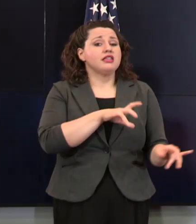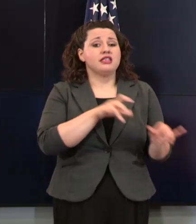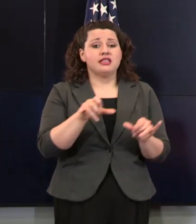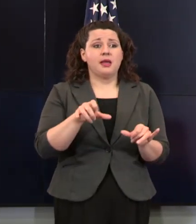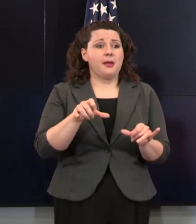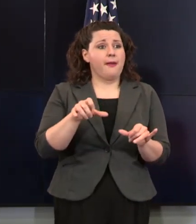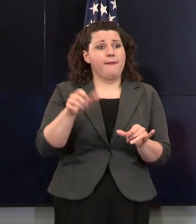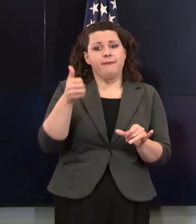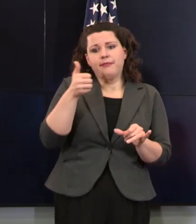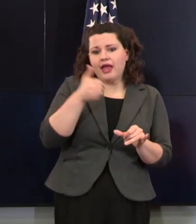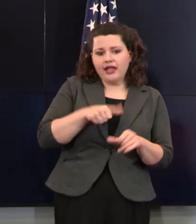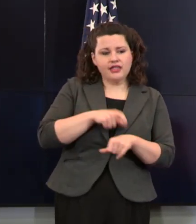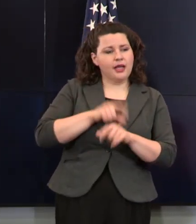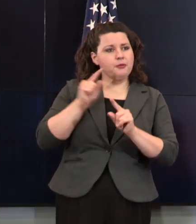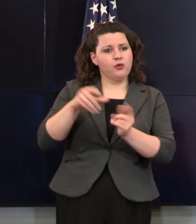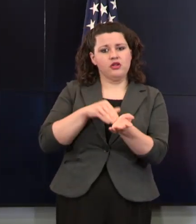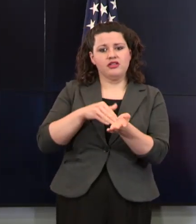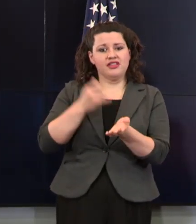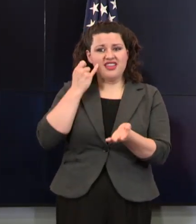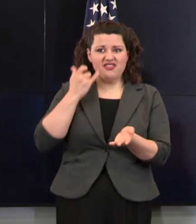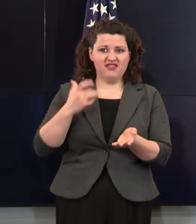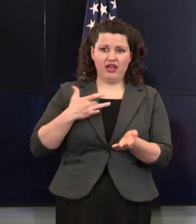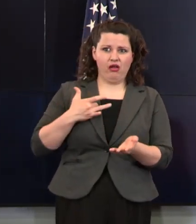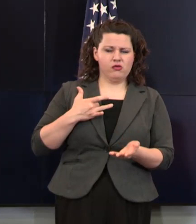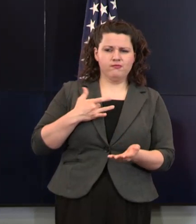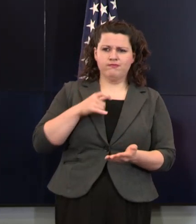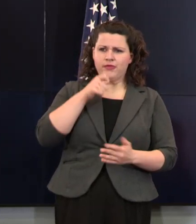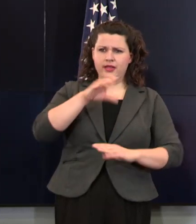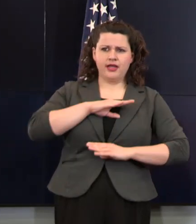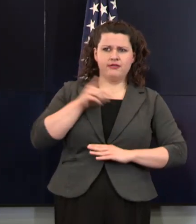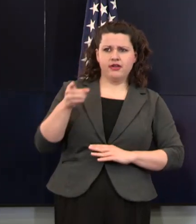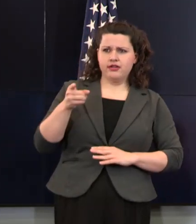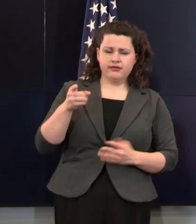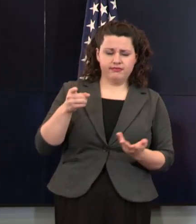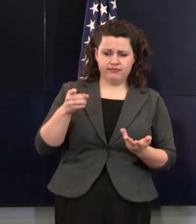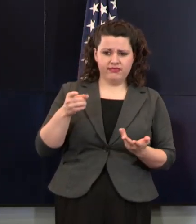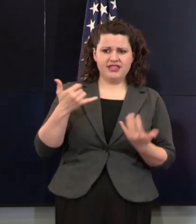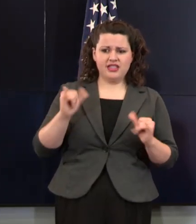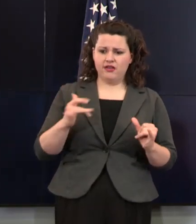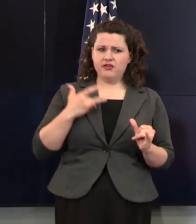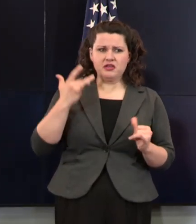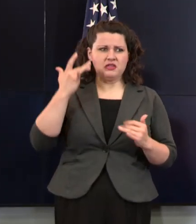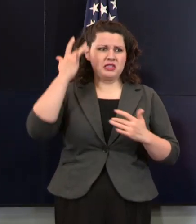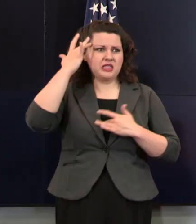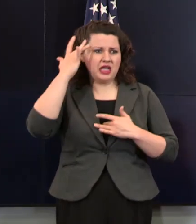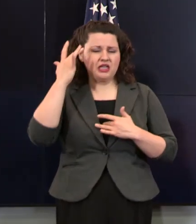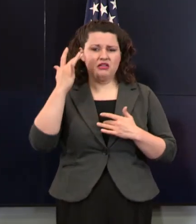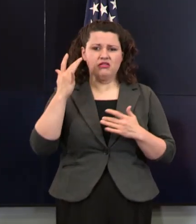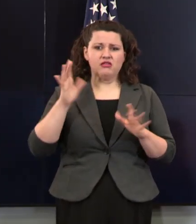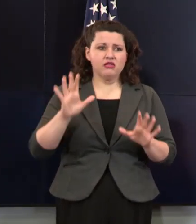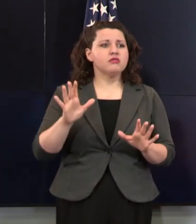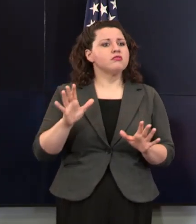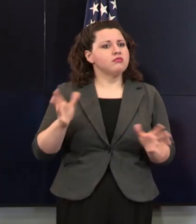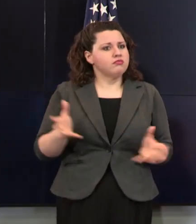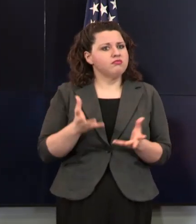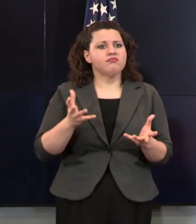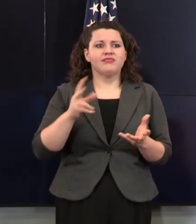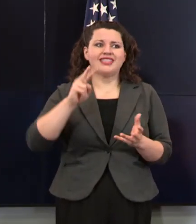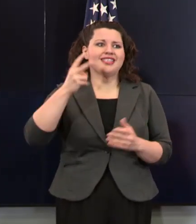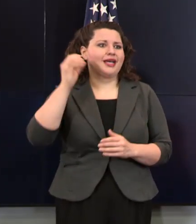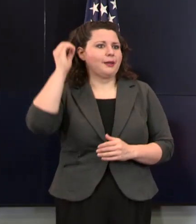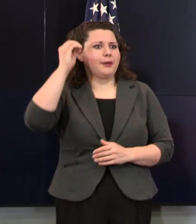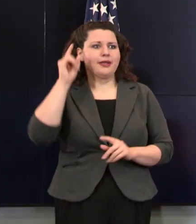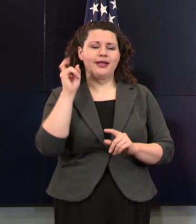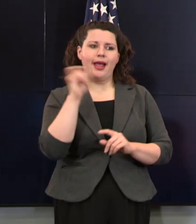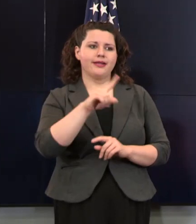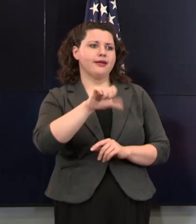time that you visit the doctor, if you're not satisfied with what they tell you, if you're still feeling sick or ill, I would encourage Iowans to get a second